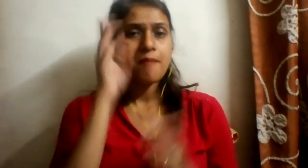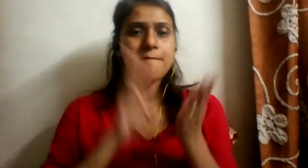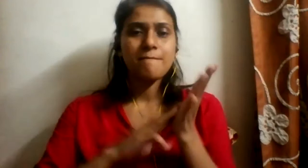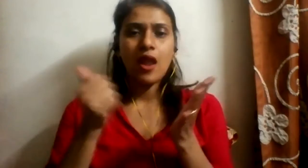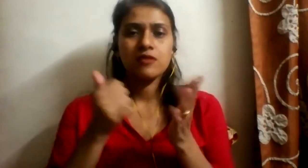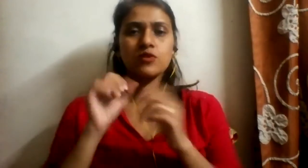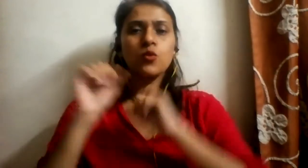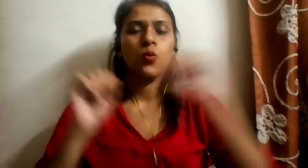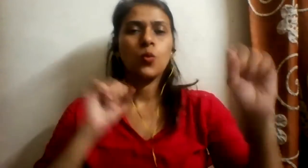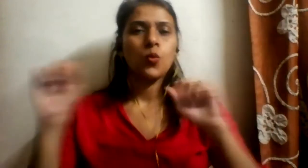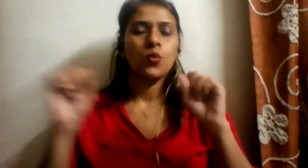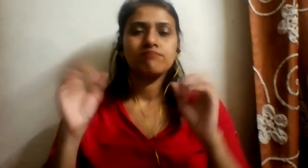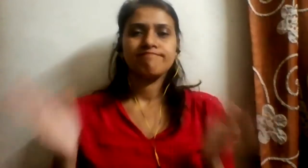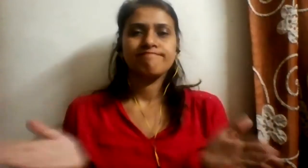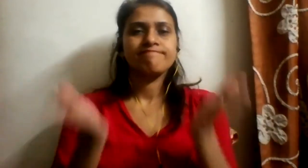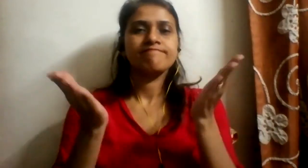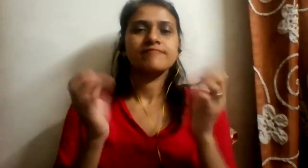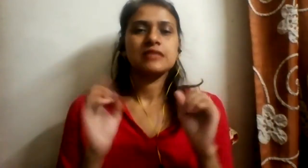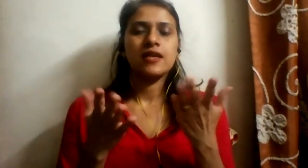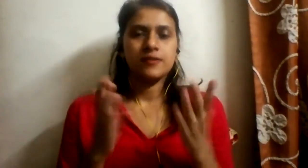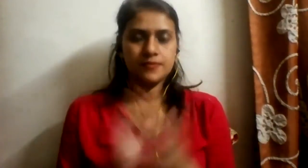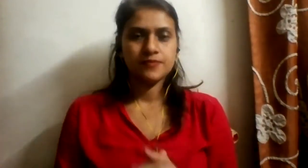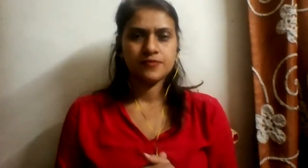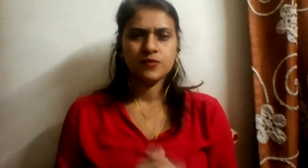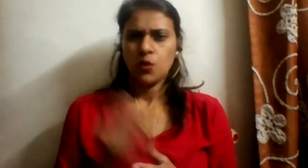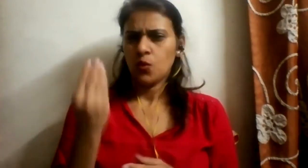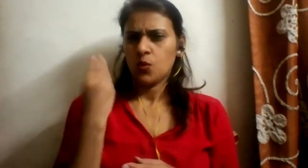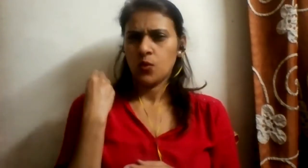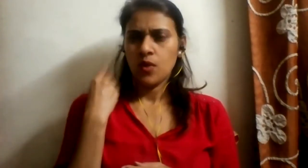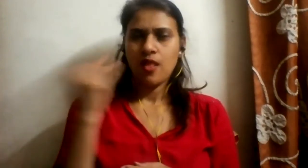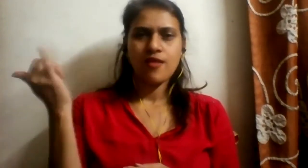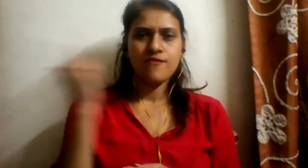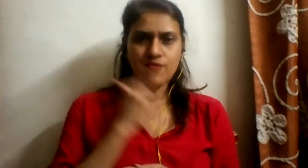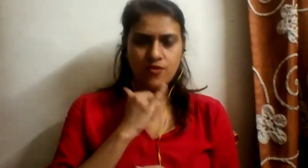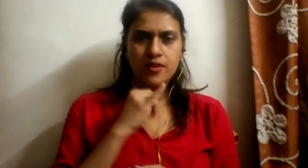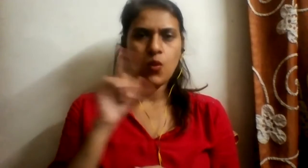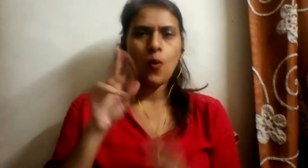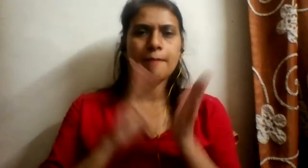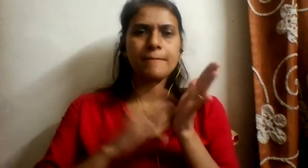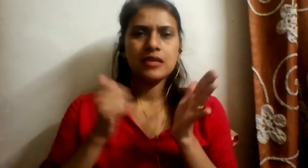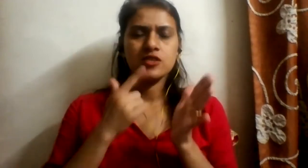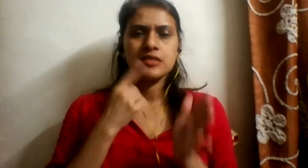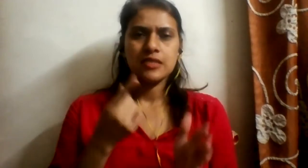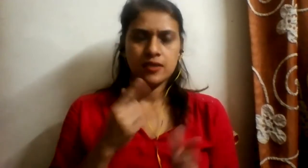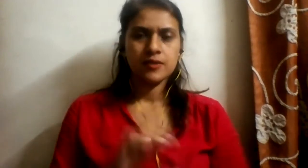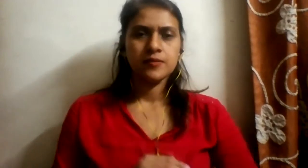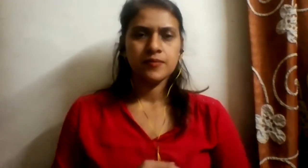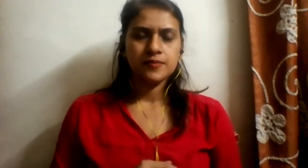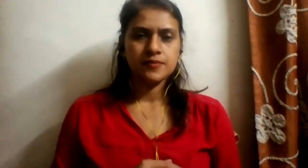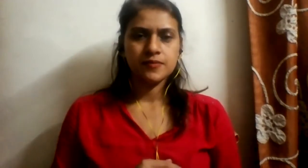getting raised. A few days before, I got a call from certain ministry that I'm speaking from this ministry, sir, we need your help. We want